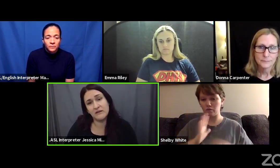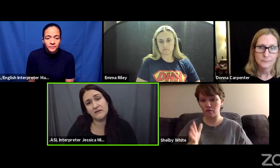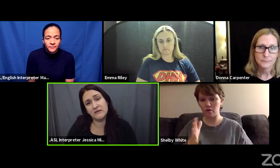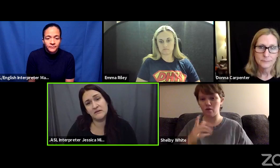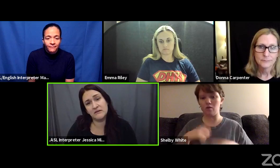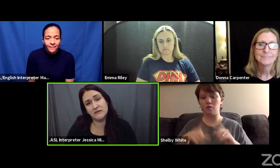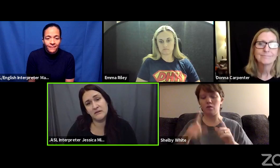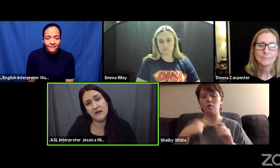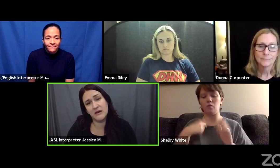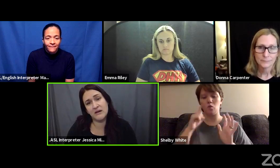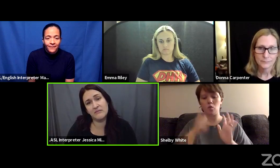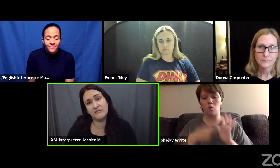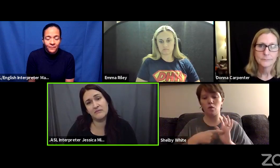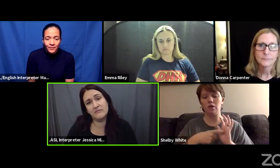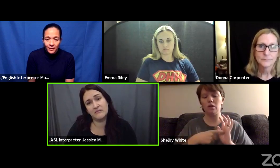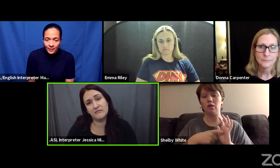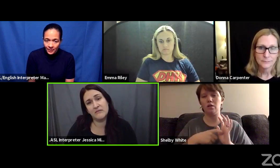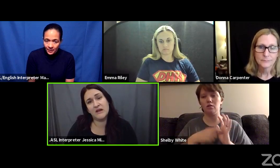Driving,